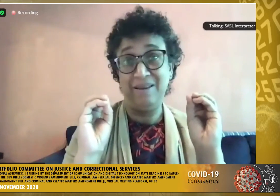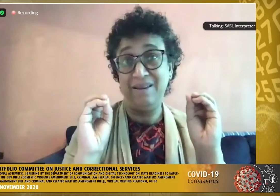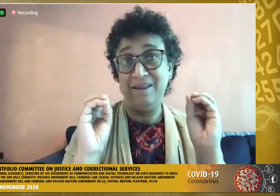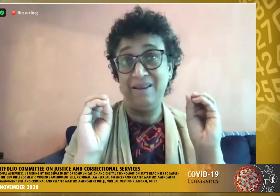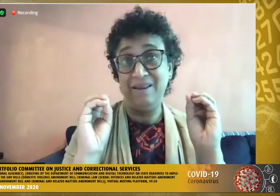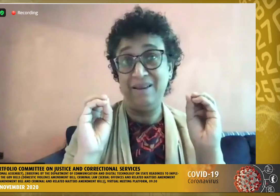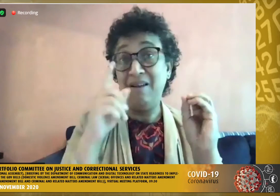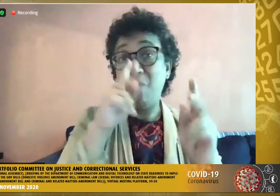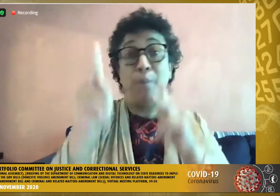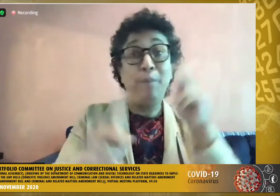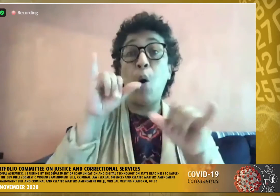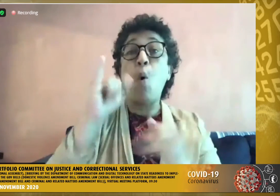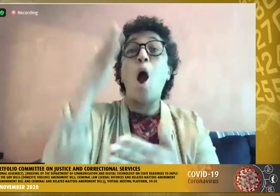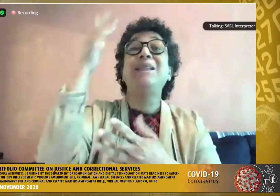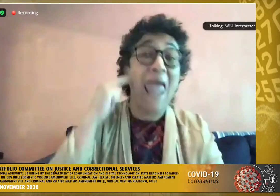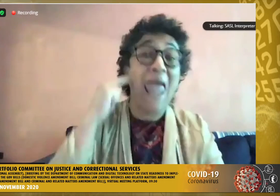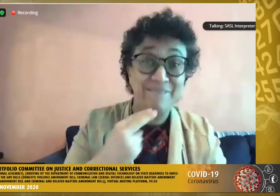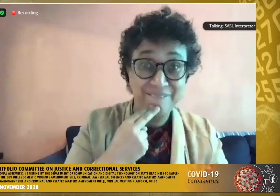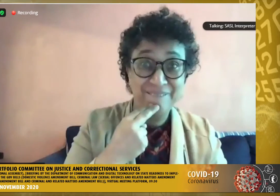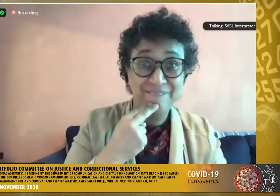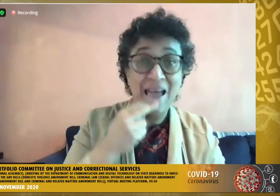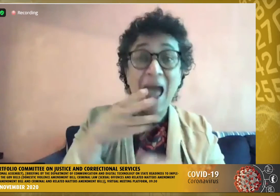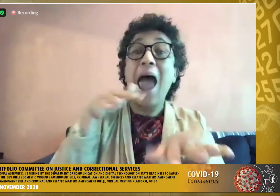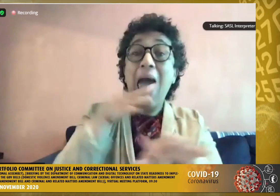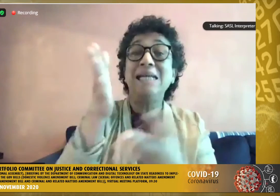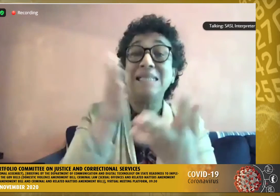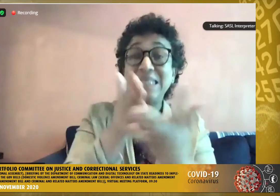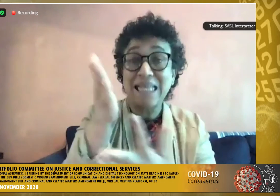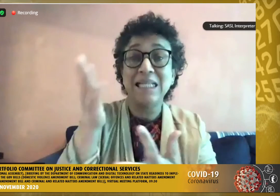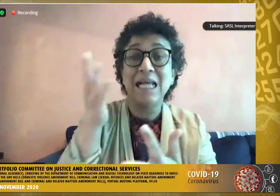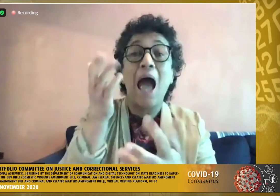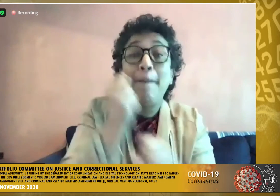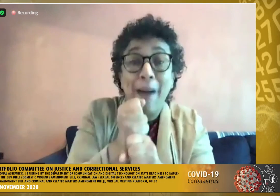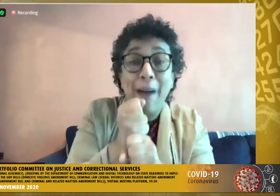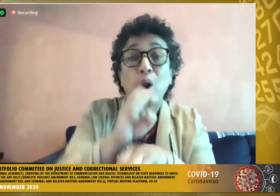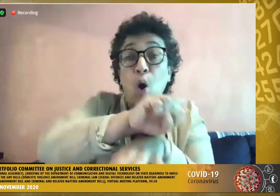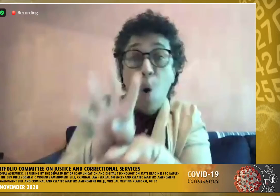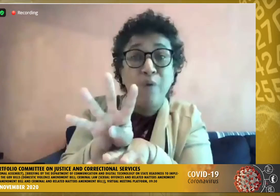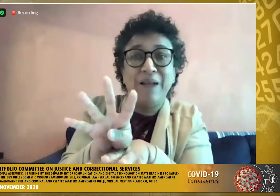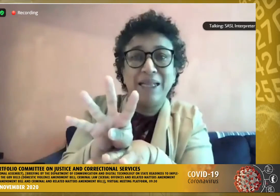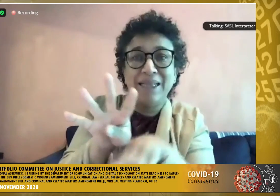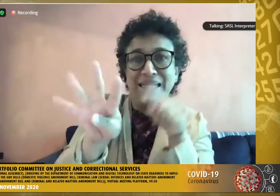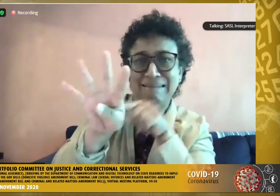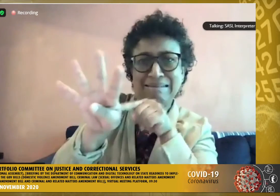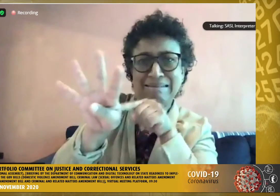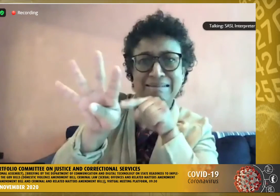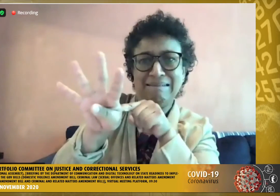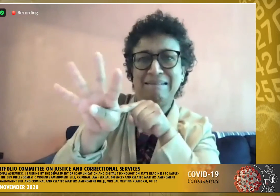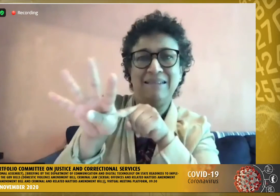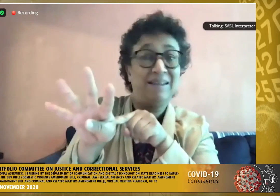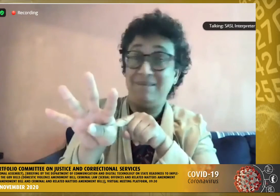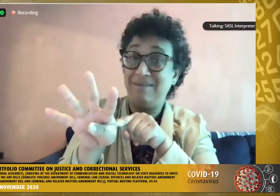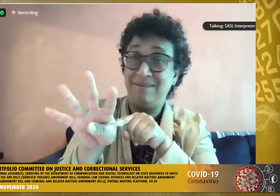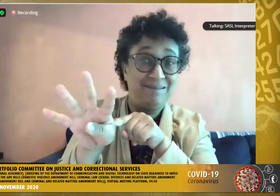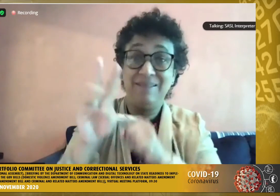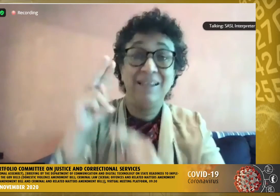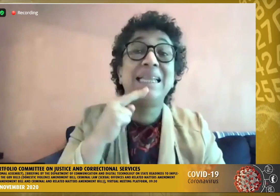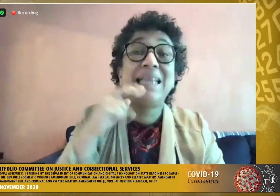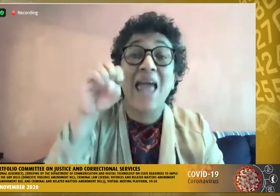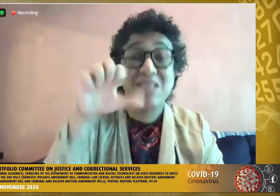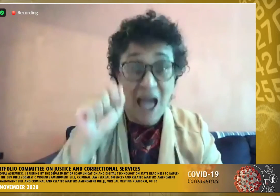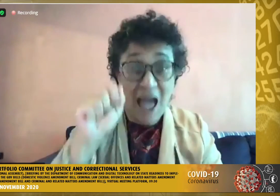there wasn't much access to information for people who are deaf and, you know,